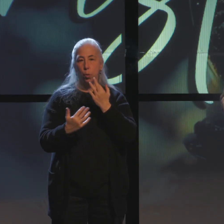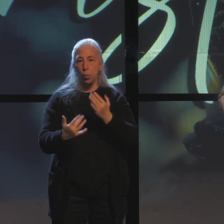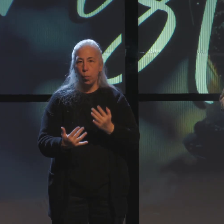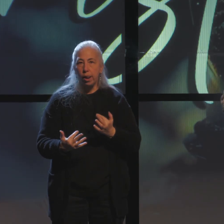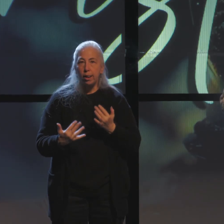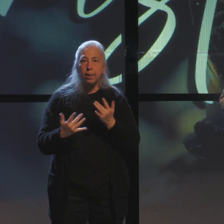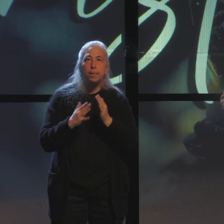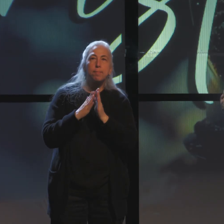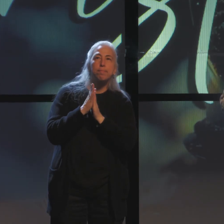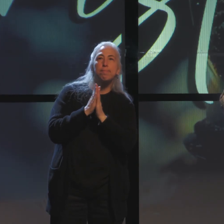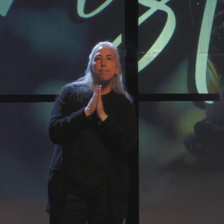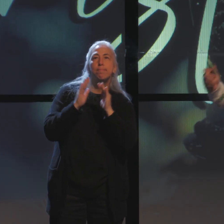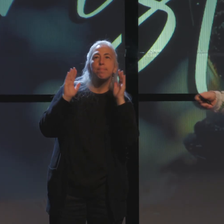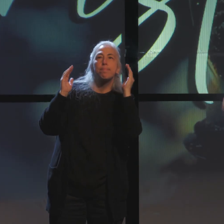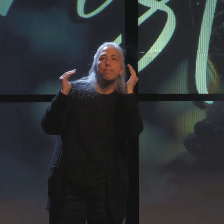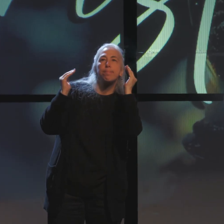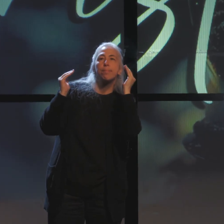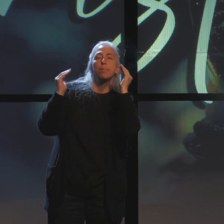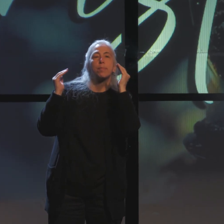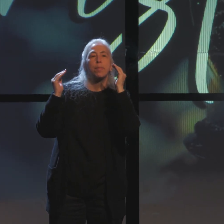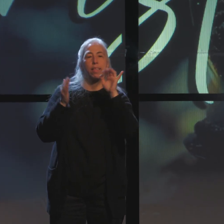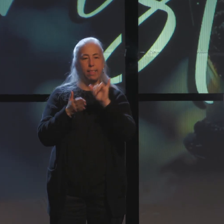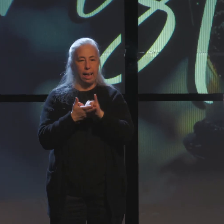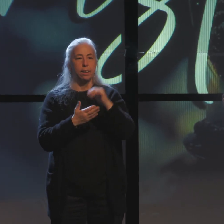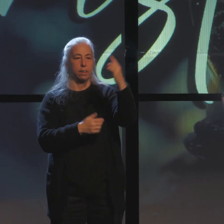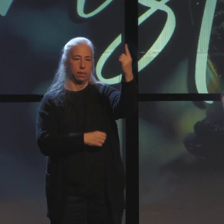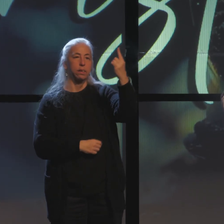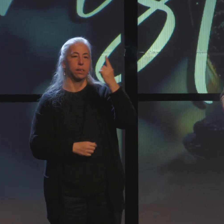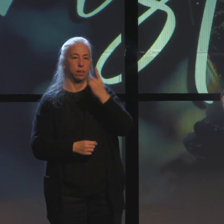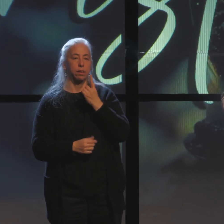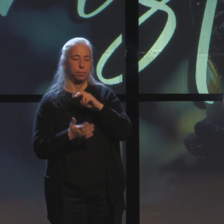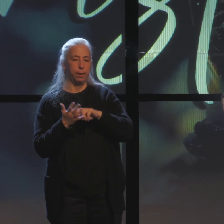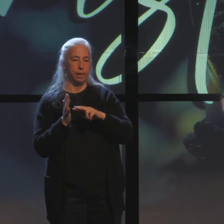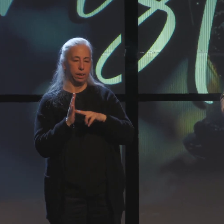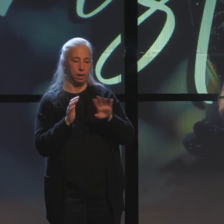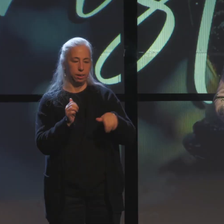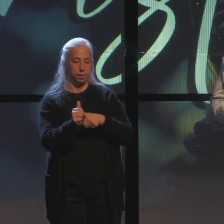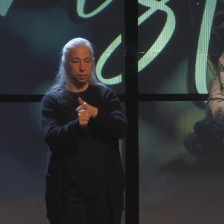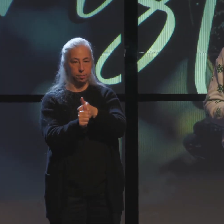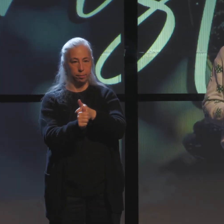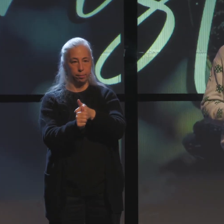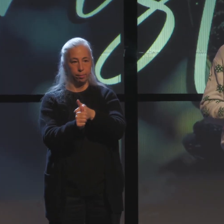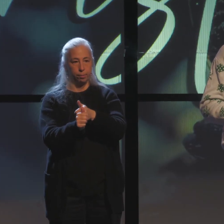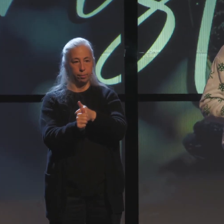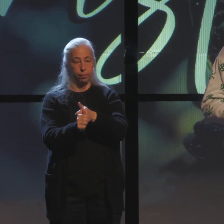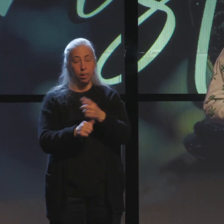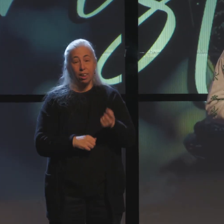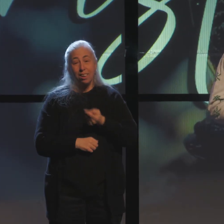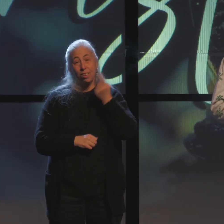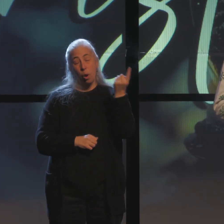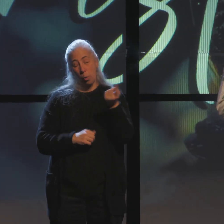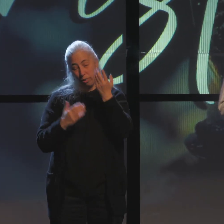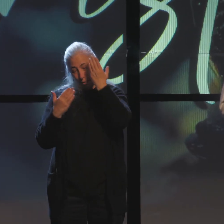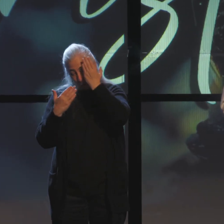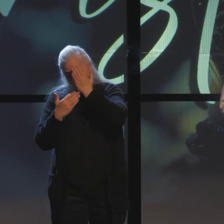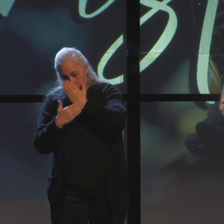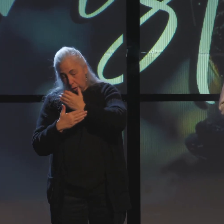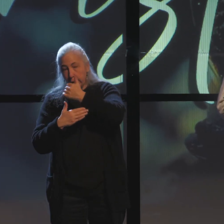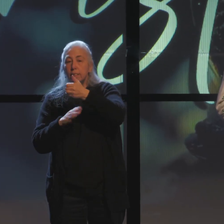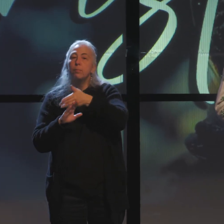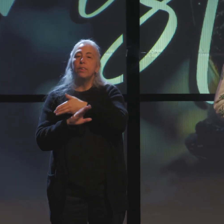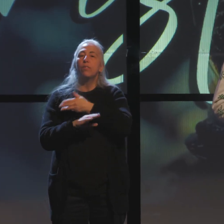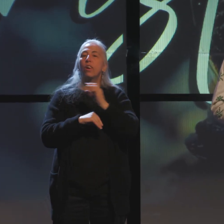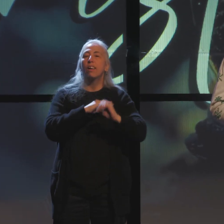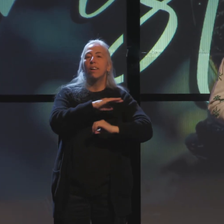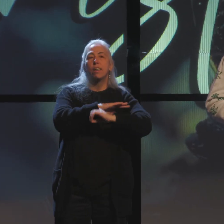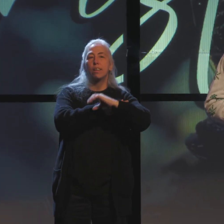expectantly. That's Advent. That it is always darkest before the dawn. And see, peace